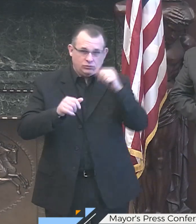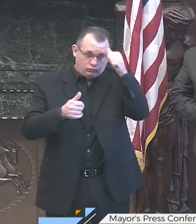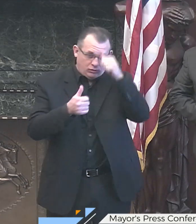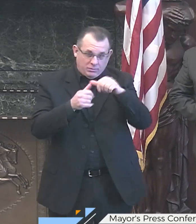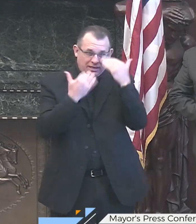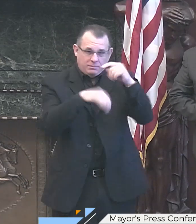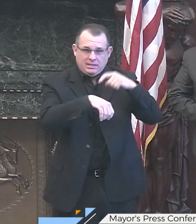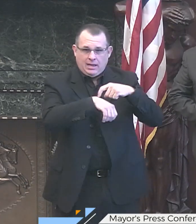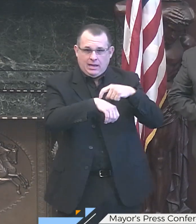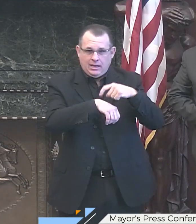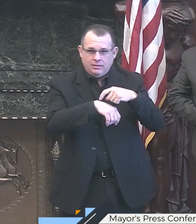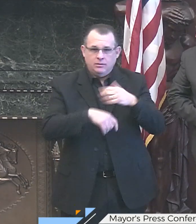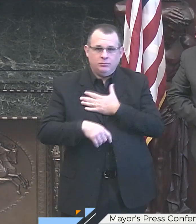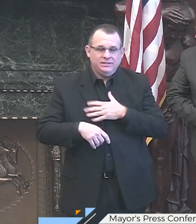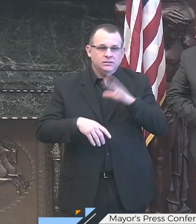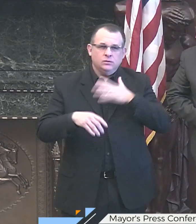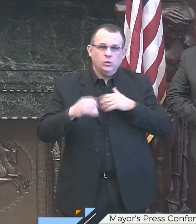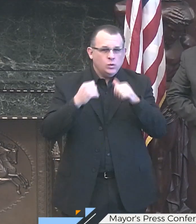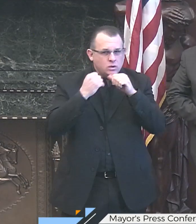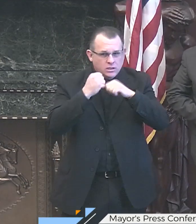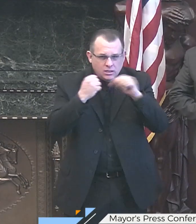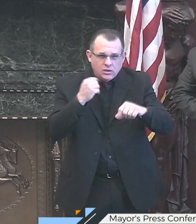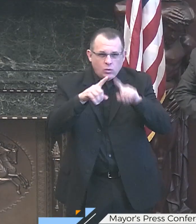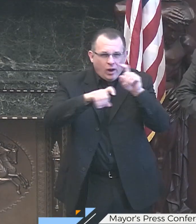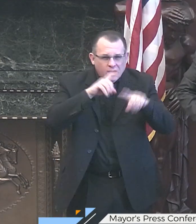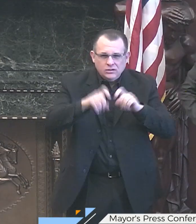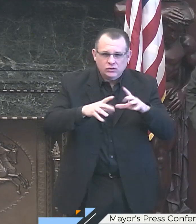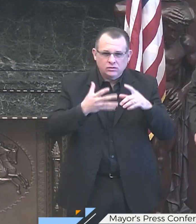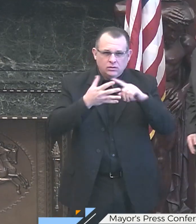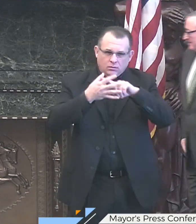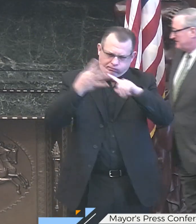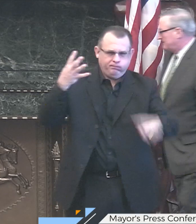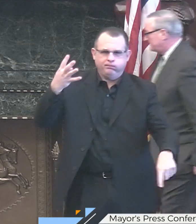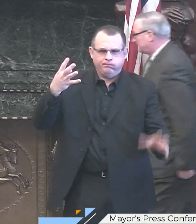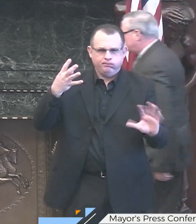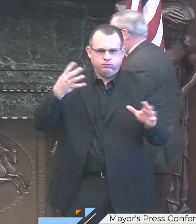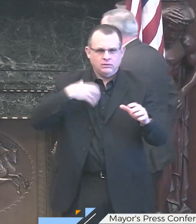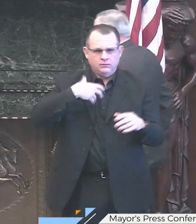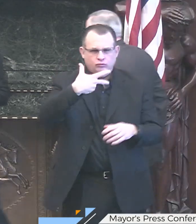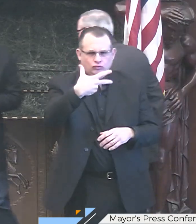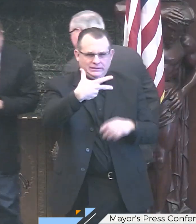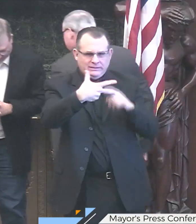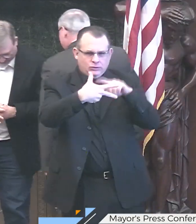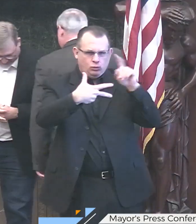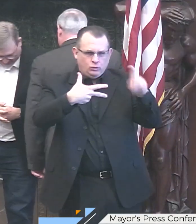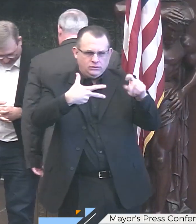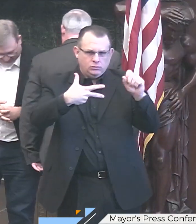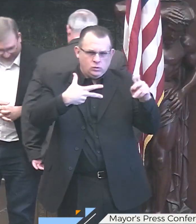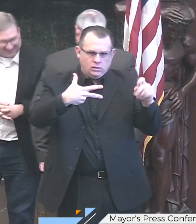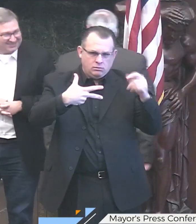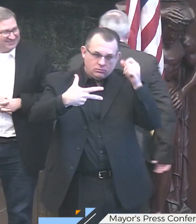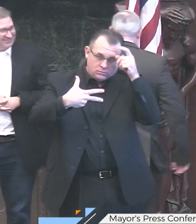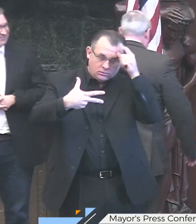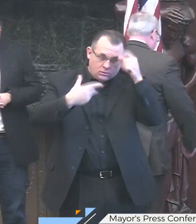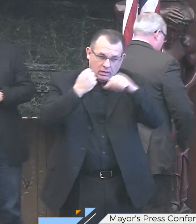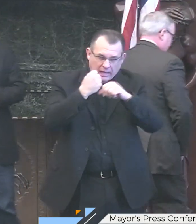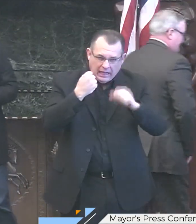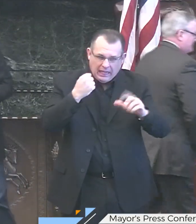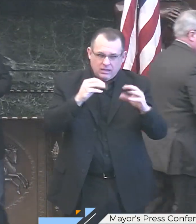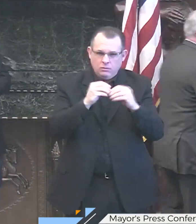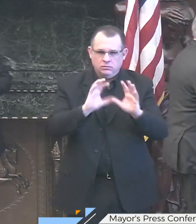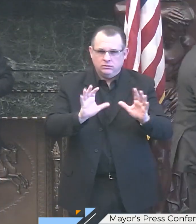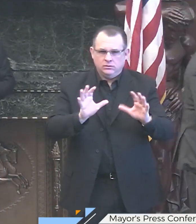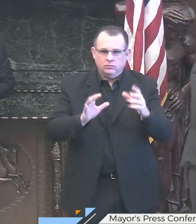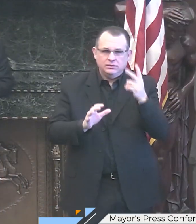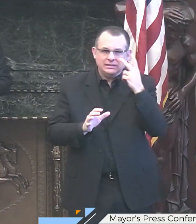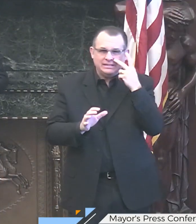please limit your questions to 3 or fewer, and we will do a second round of questions as time permits. For those